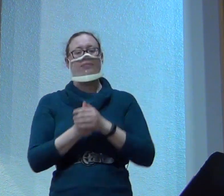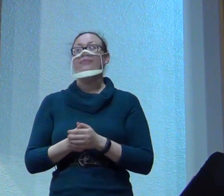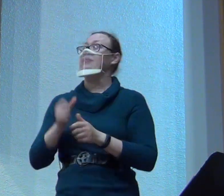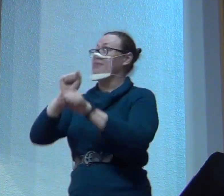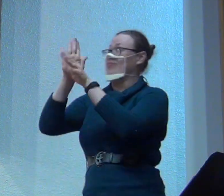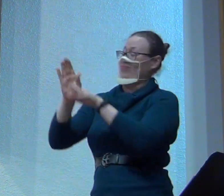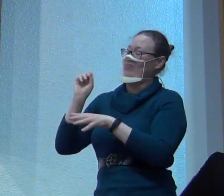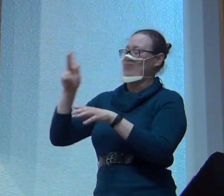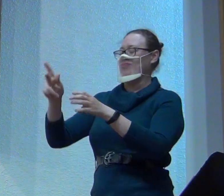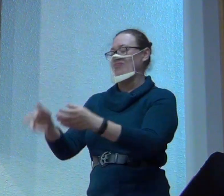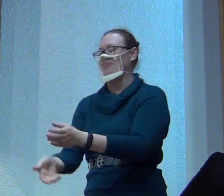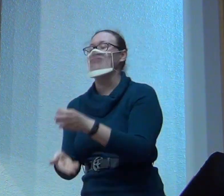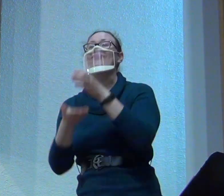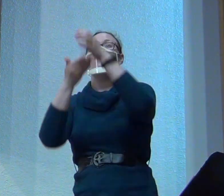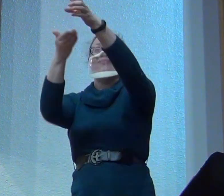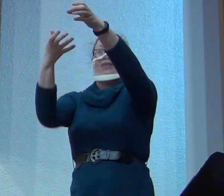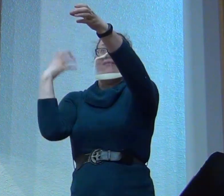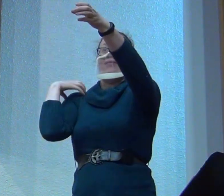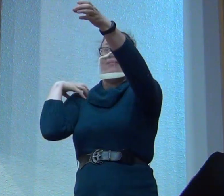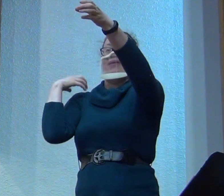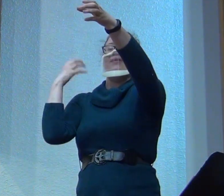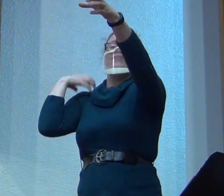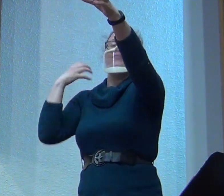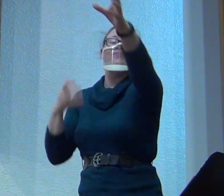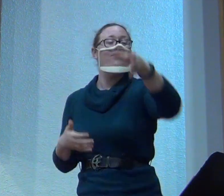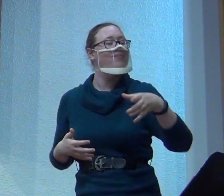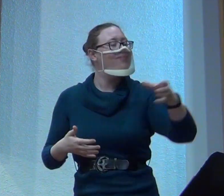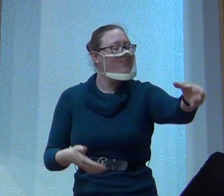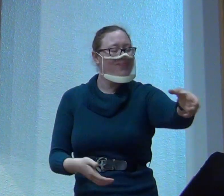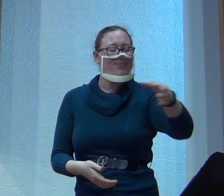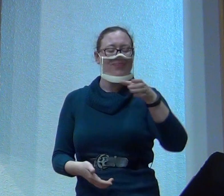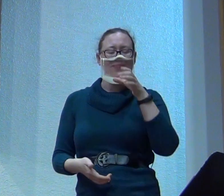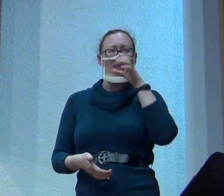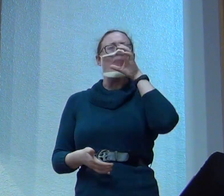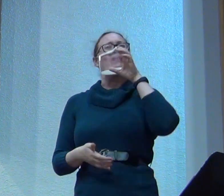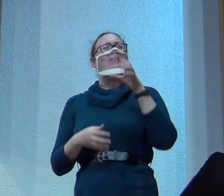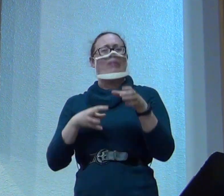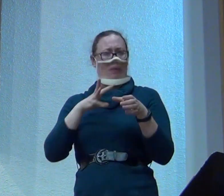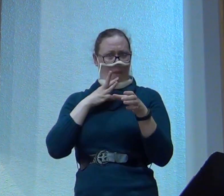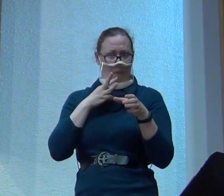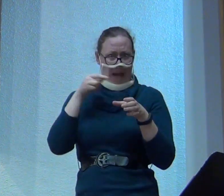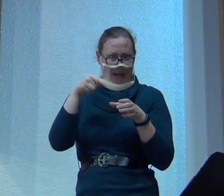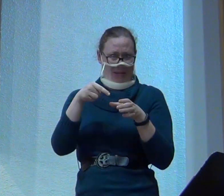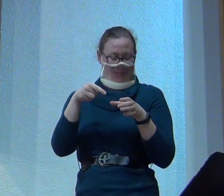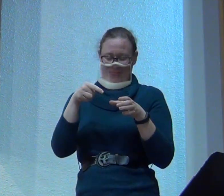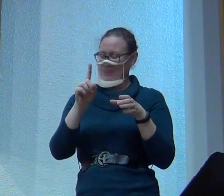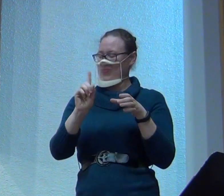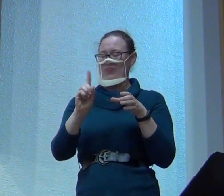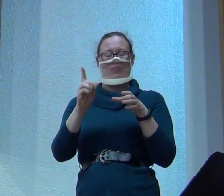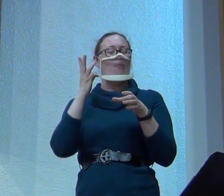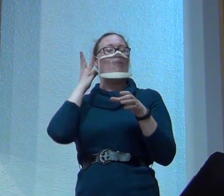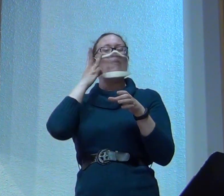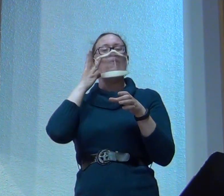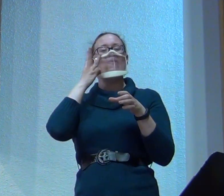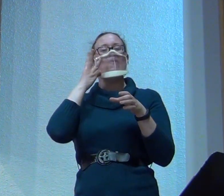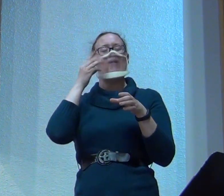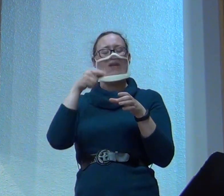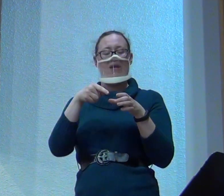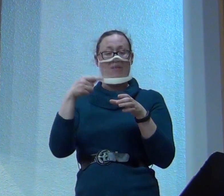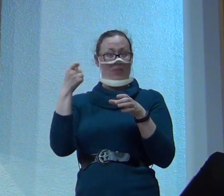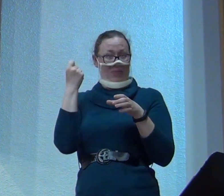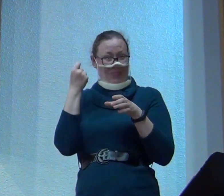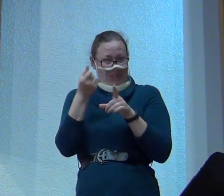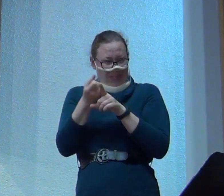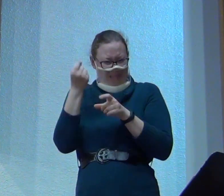did so, and the master of the banquet tasted the water that had been turned into wine. He did not